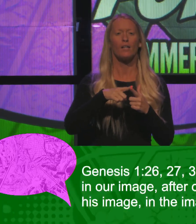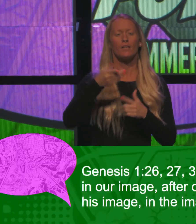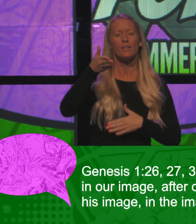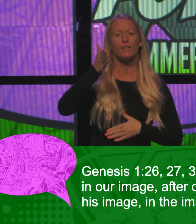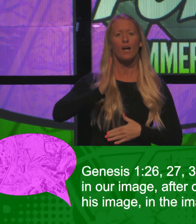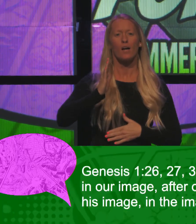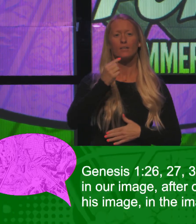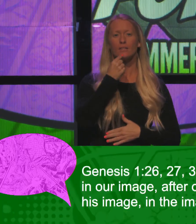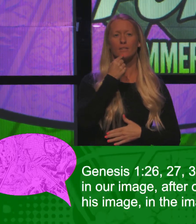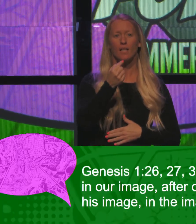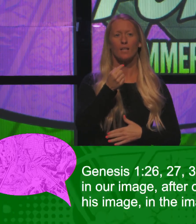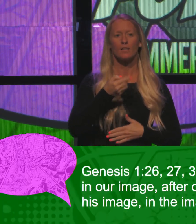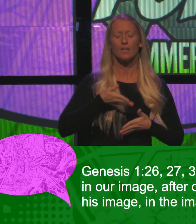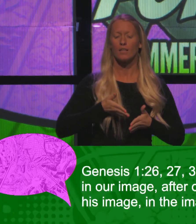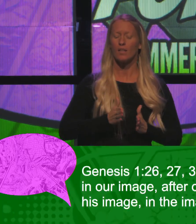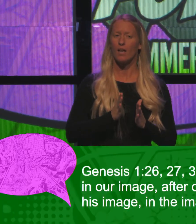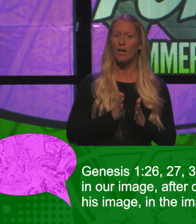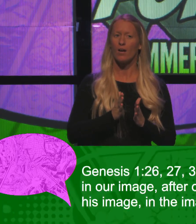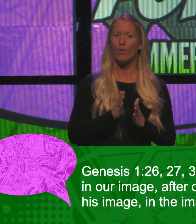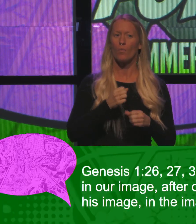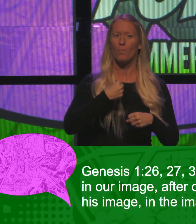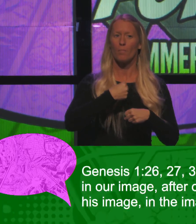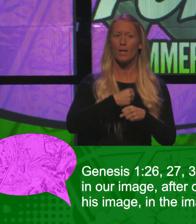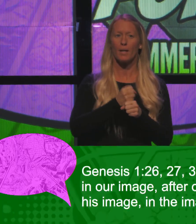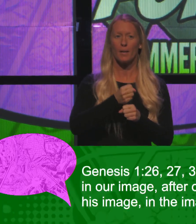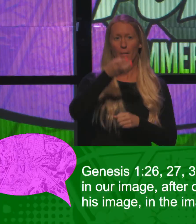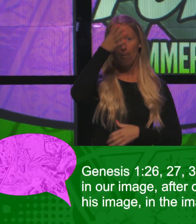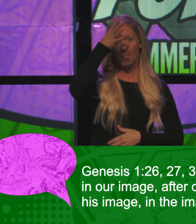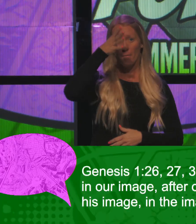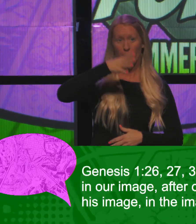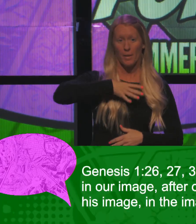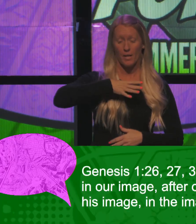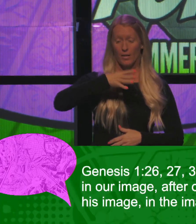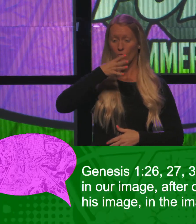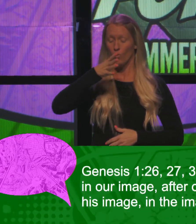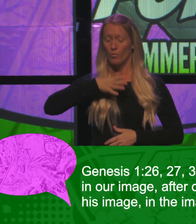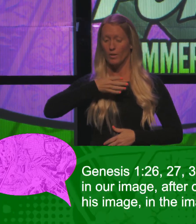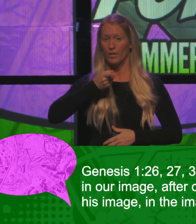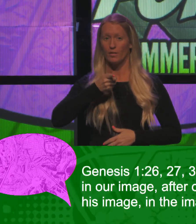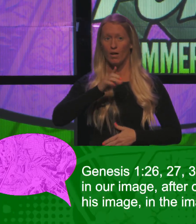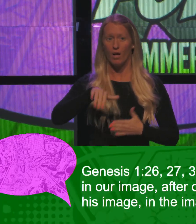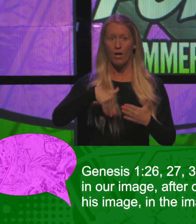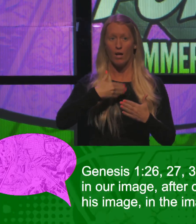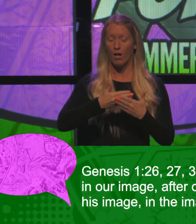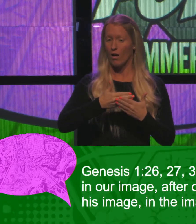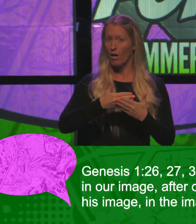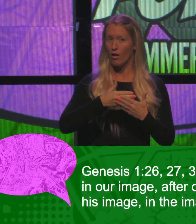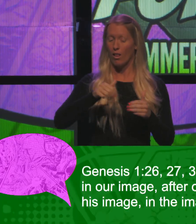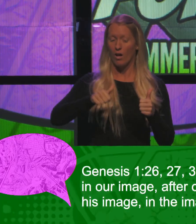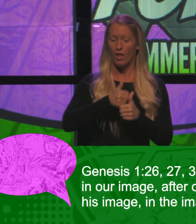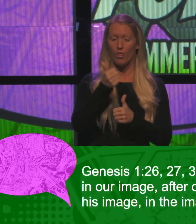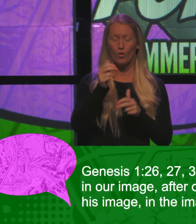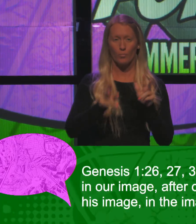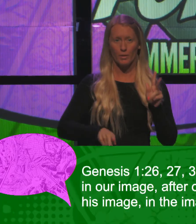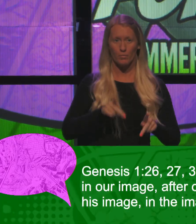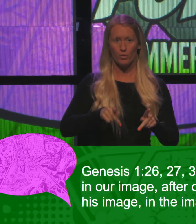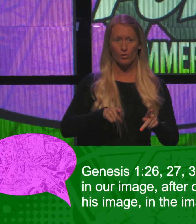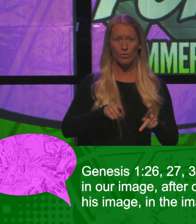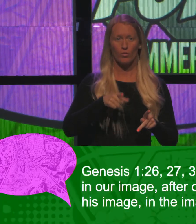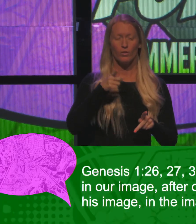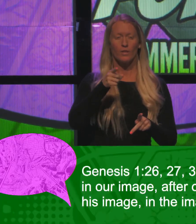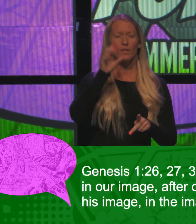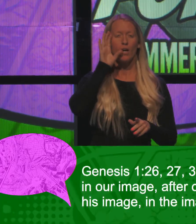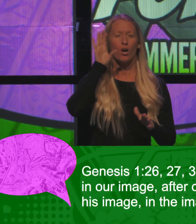said, "Let us make man and woman and every other person in our image